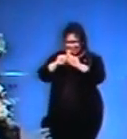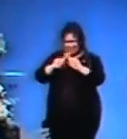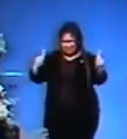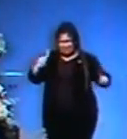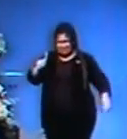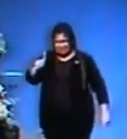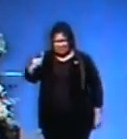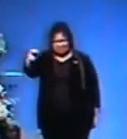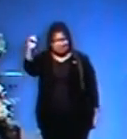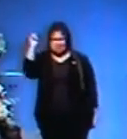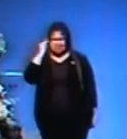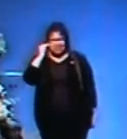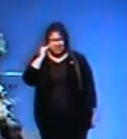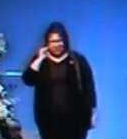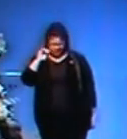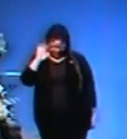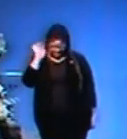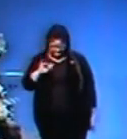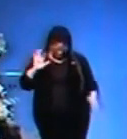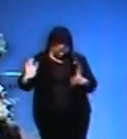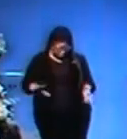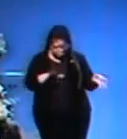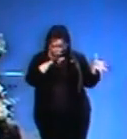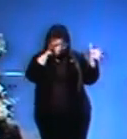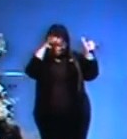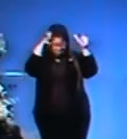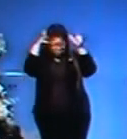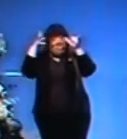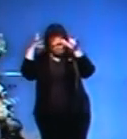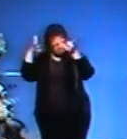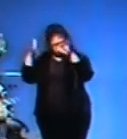prepared. But if the song